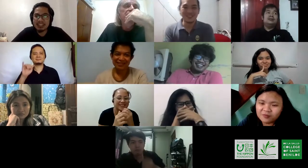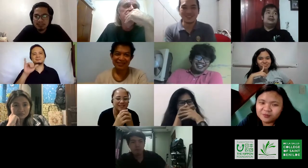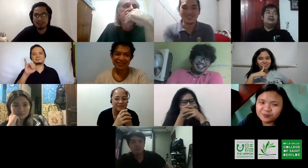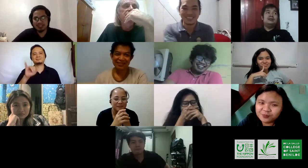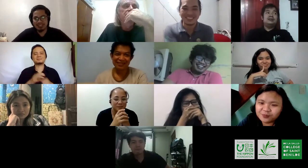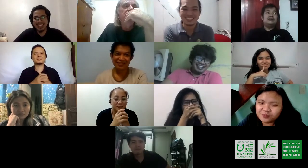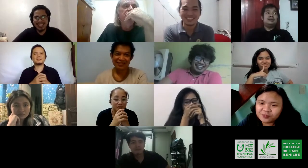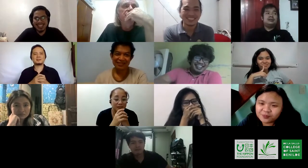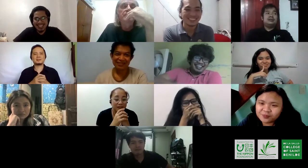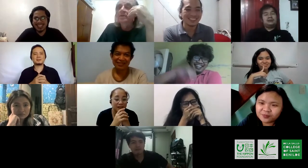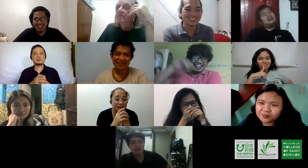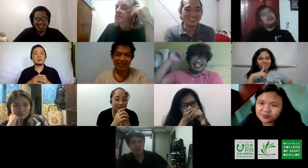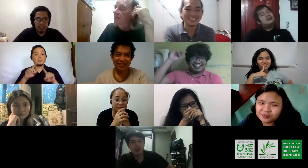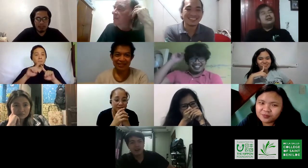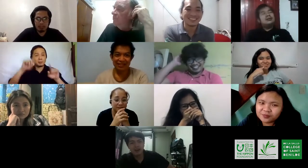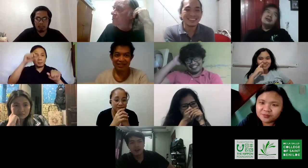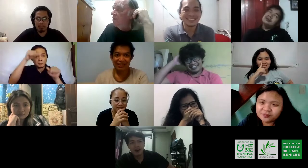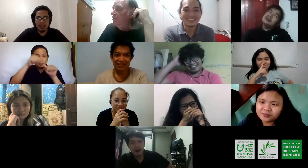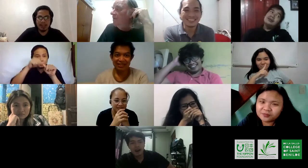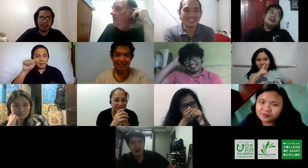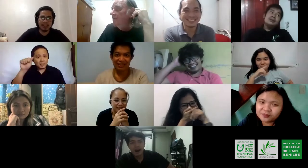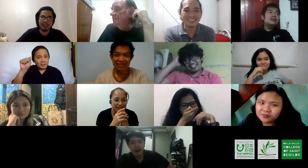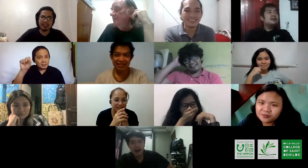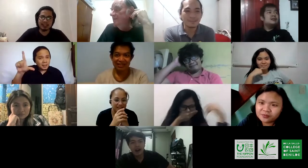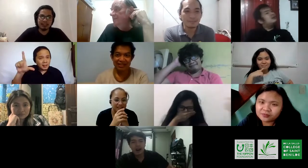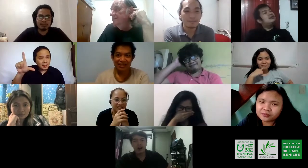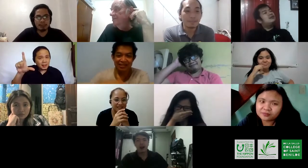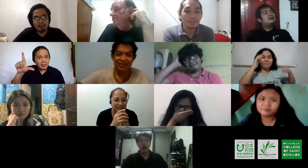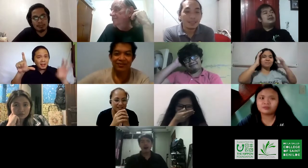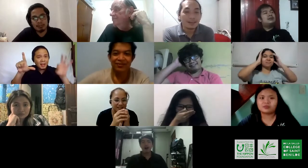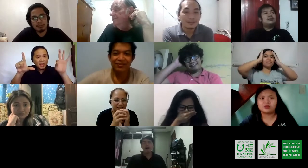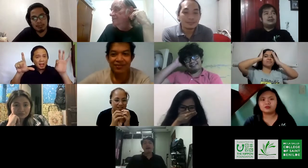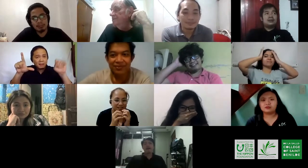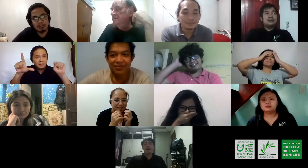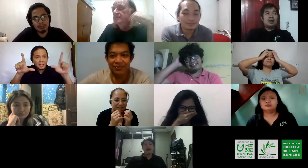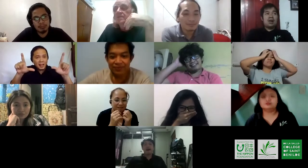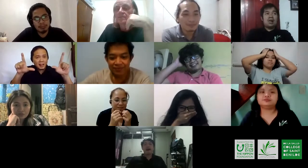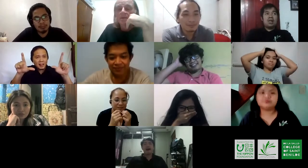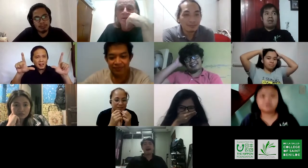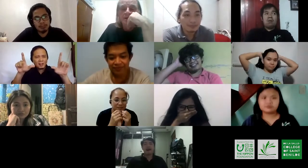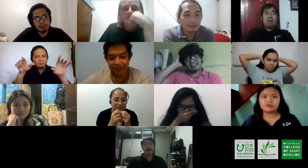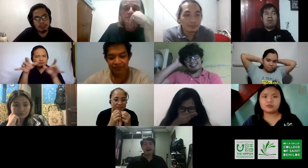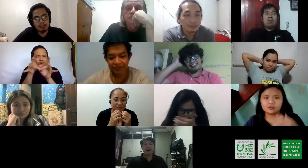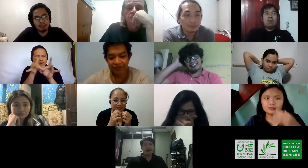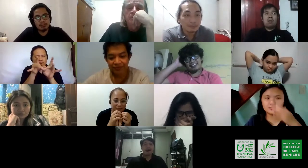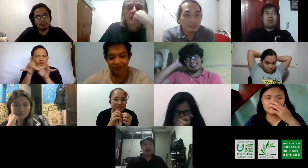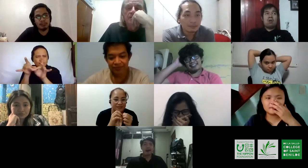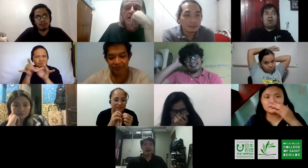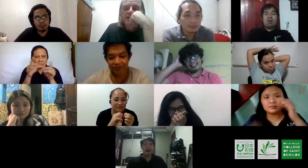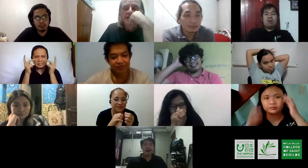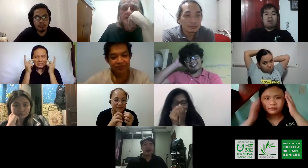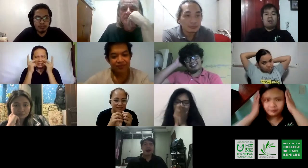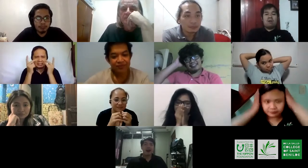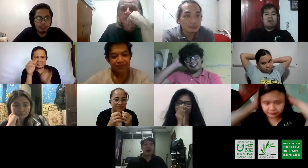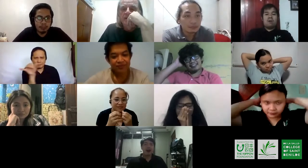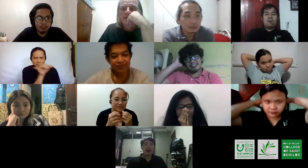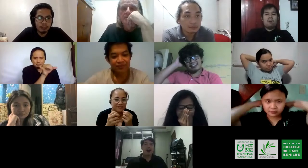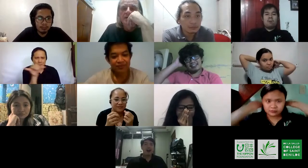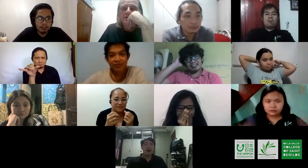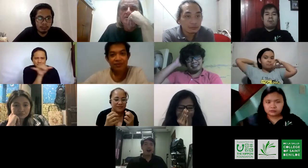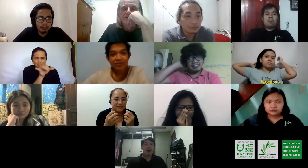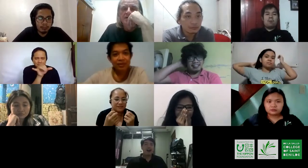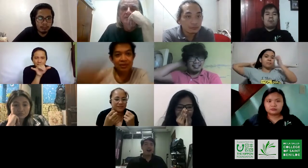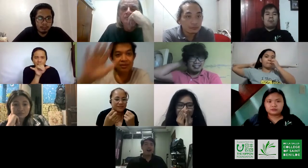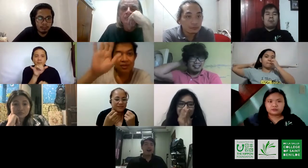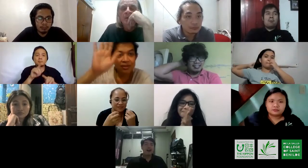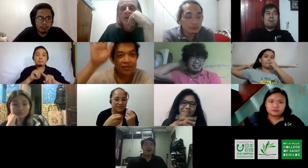mean, ASL and the Filipino Sign Language are related, so you can see some similarities, but it